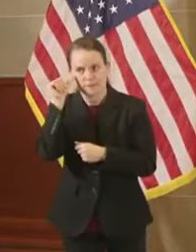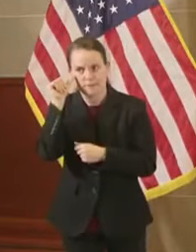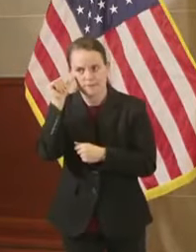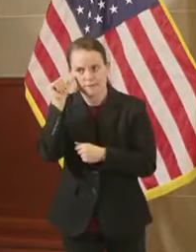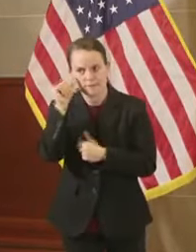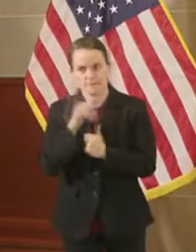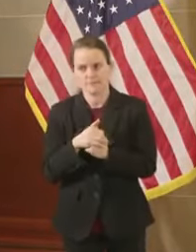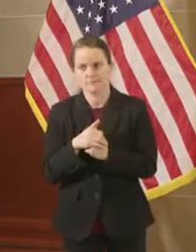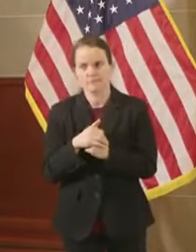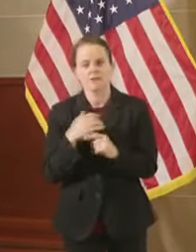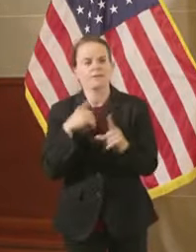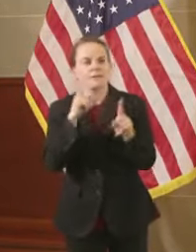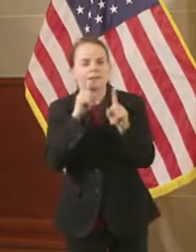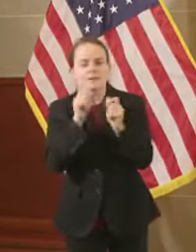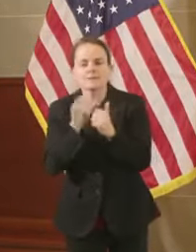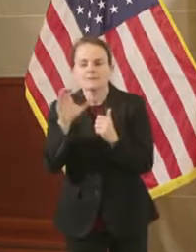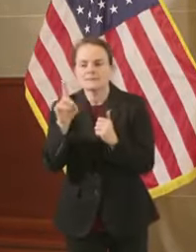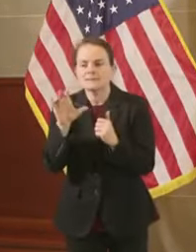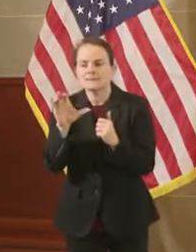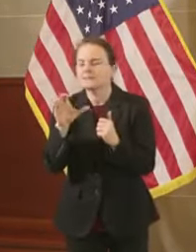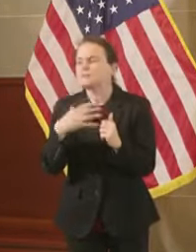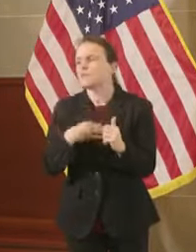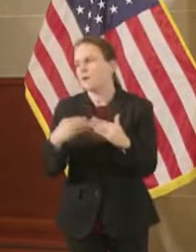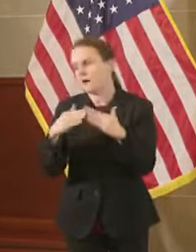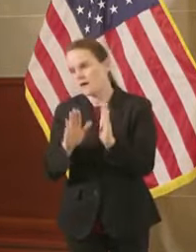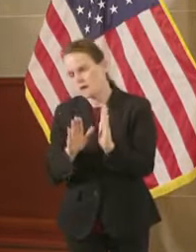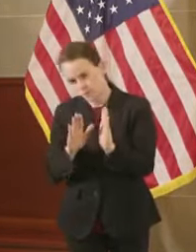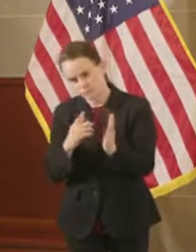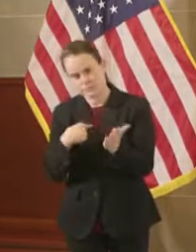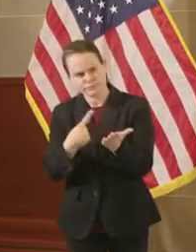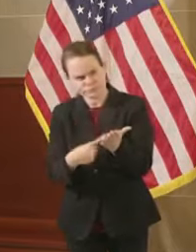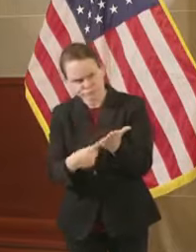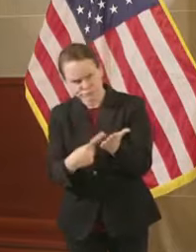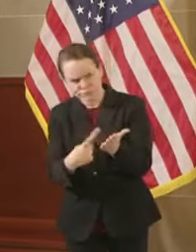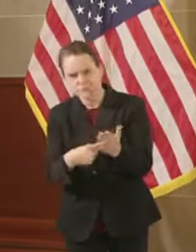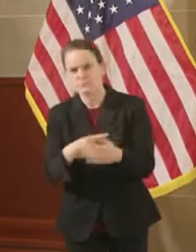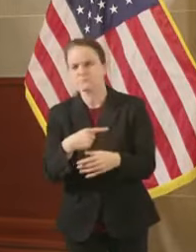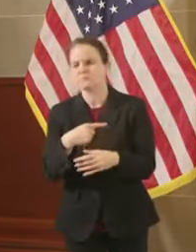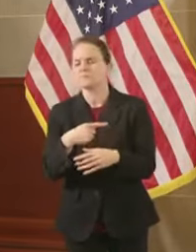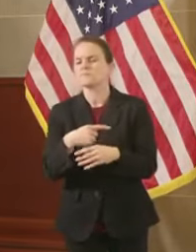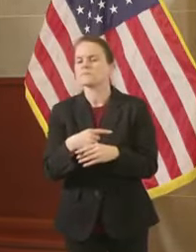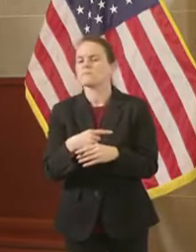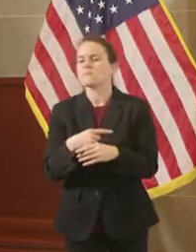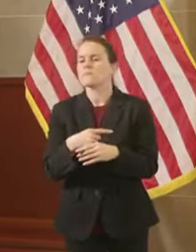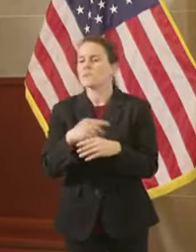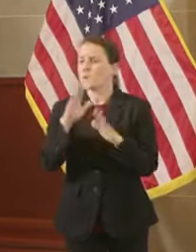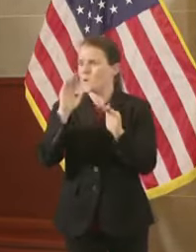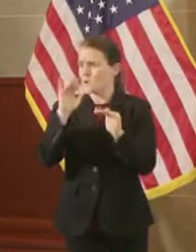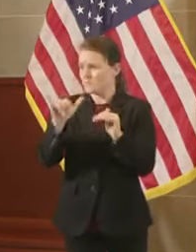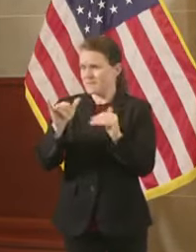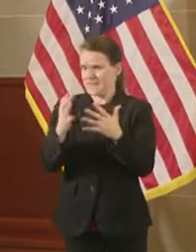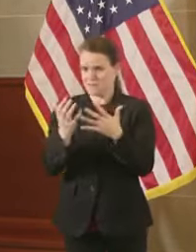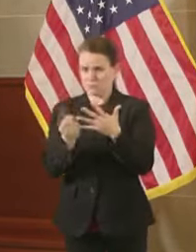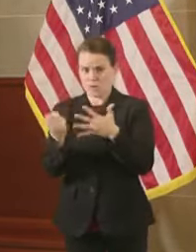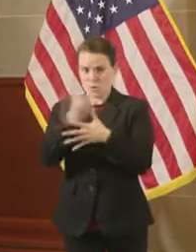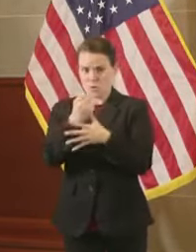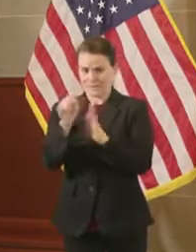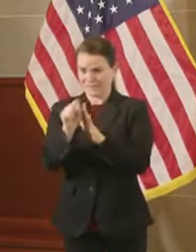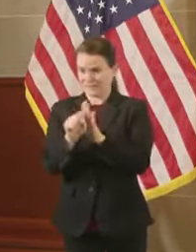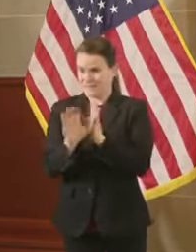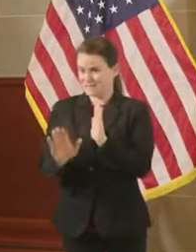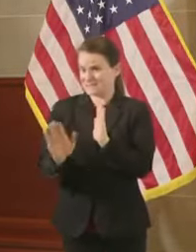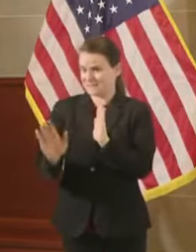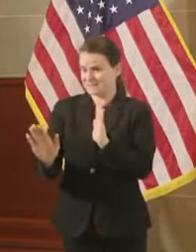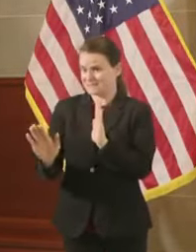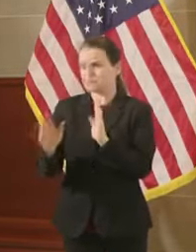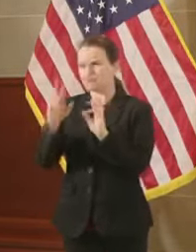CDC in the White House about 2 weeks ago in which we had hoped that the prioritization of states would be kind of respected, because you can imagine